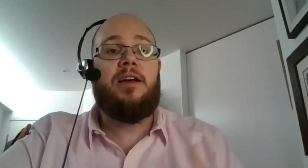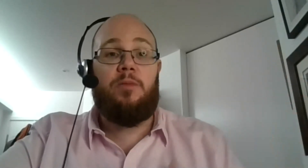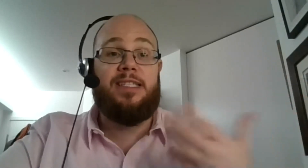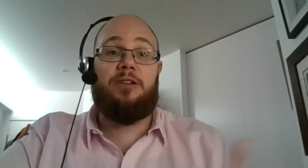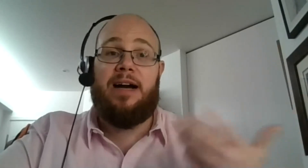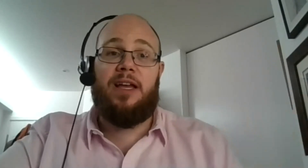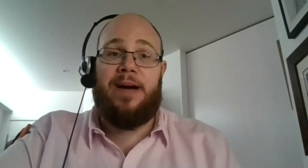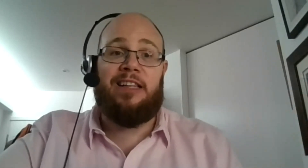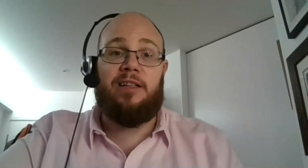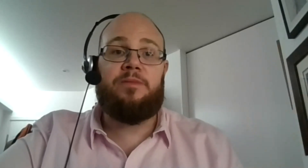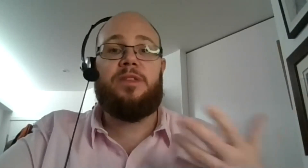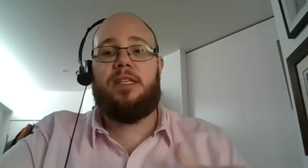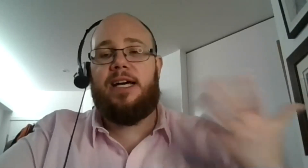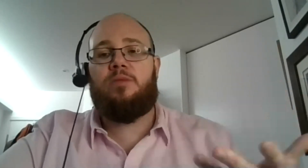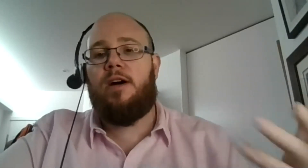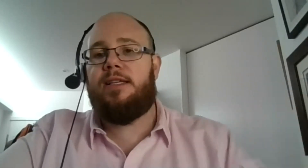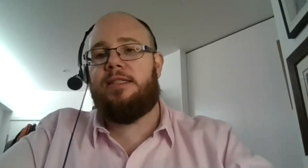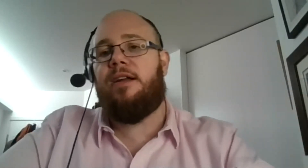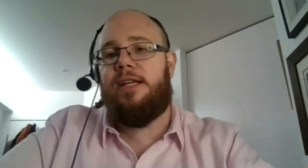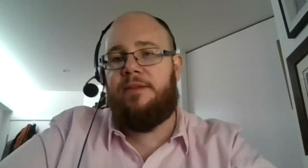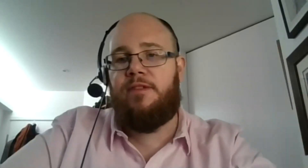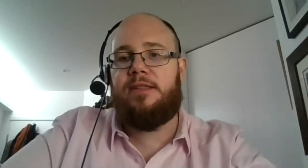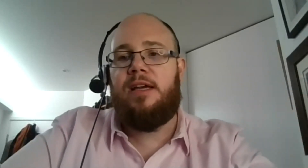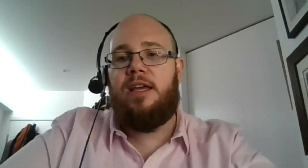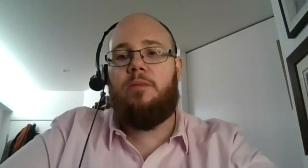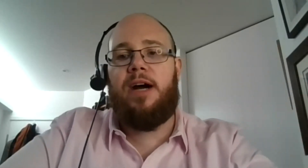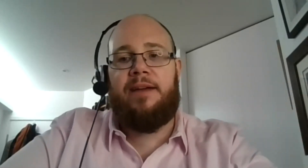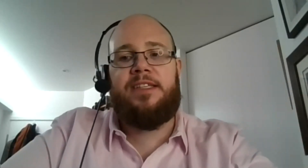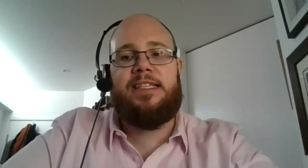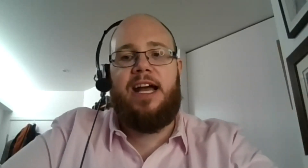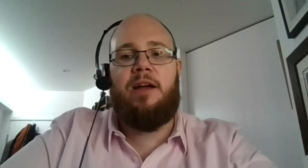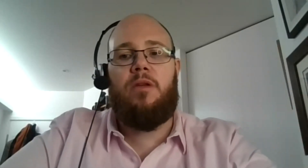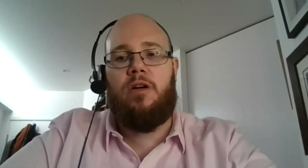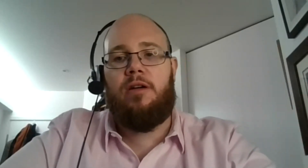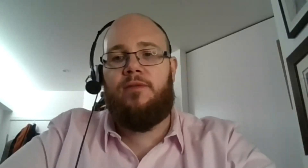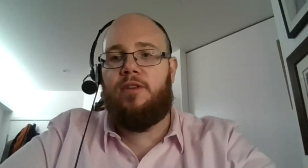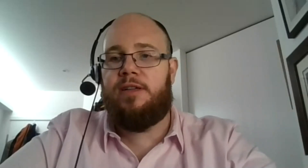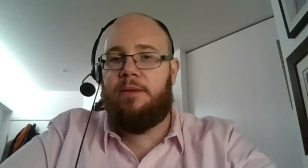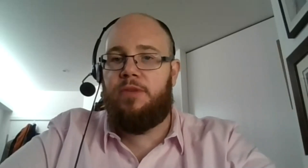we're still having a battle. So that's why there's a slight difference. You might have to stay at home longer if you've got a temperature.